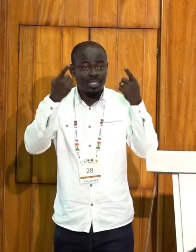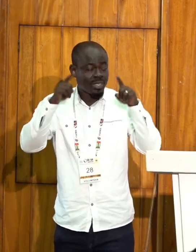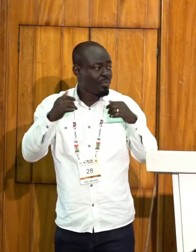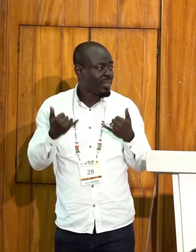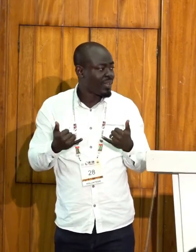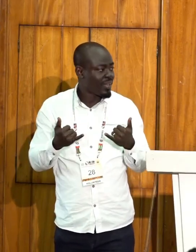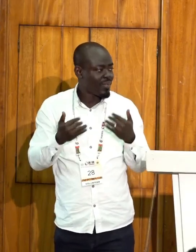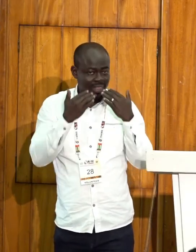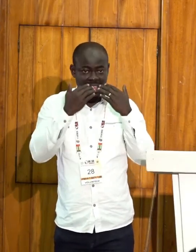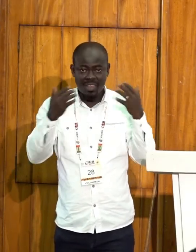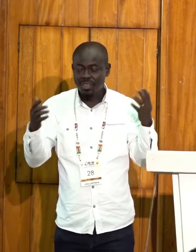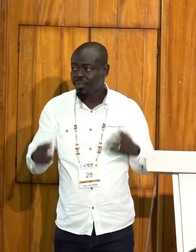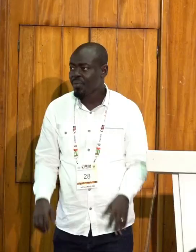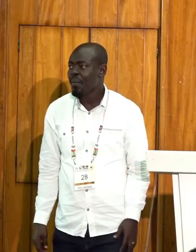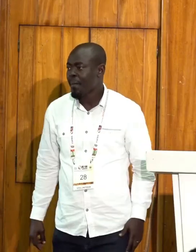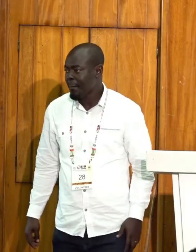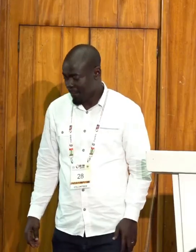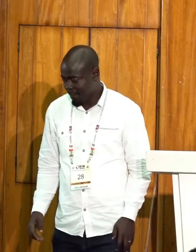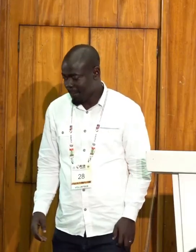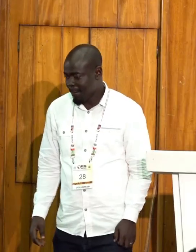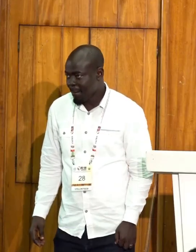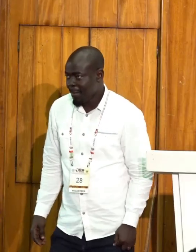situation. Thank you.